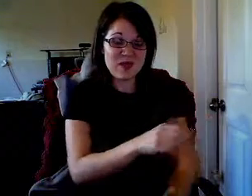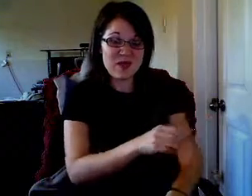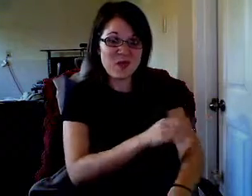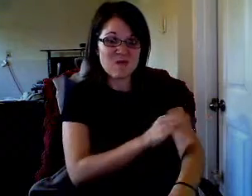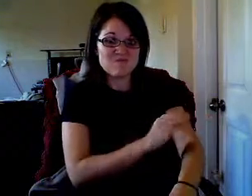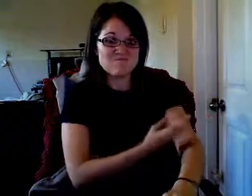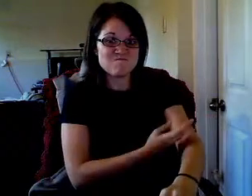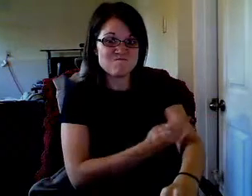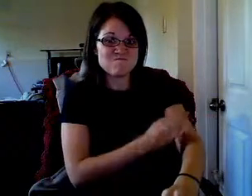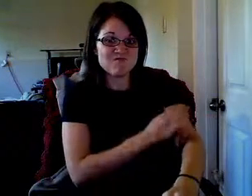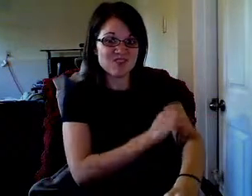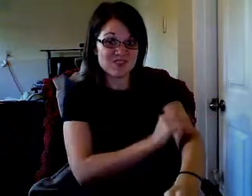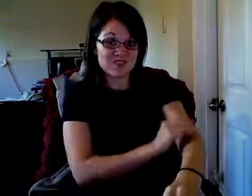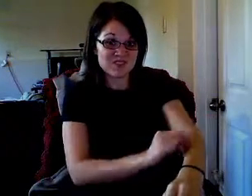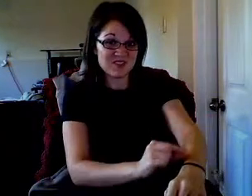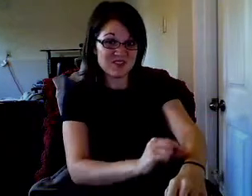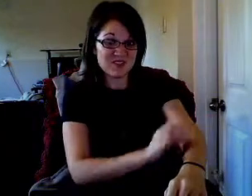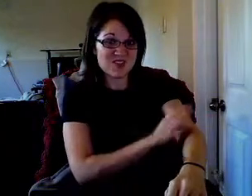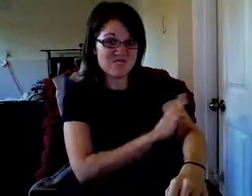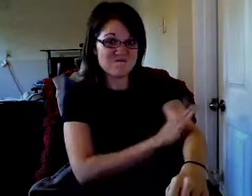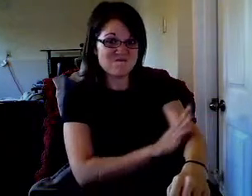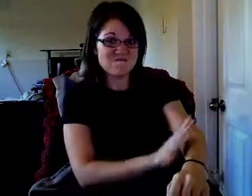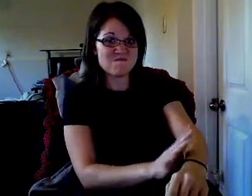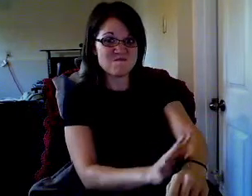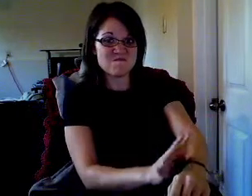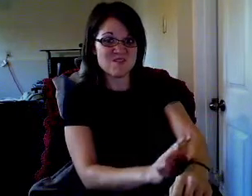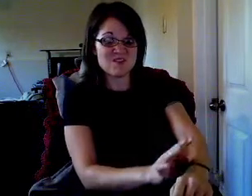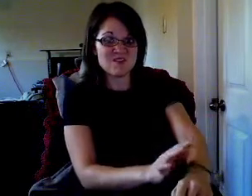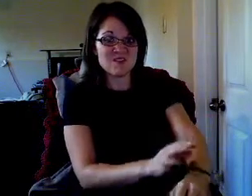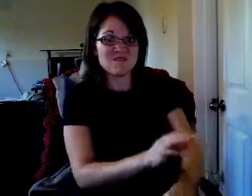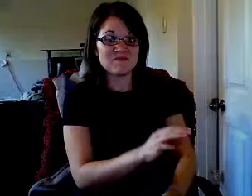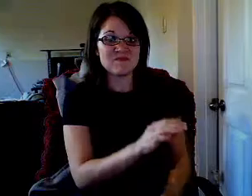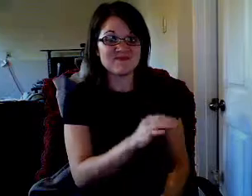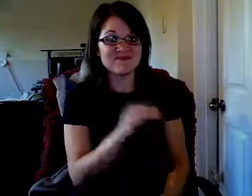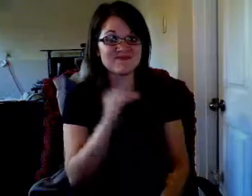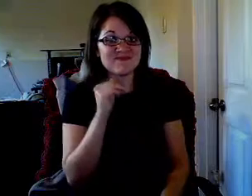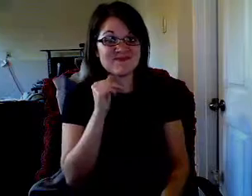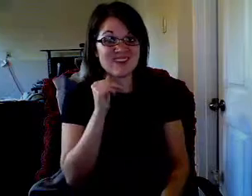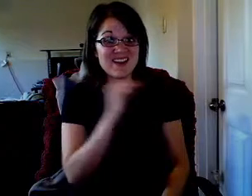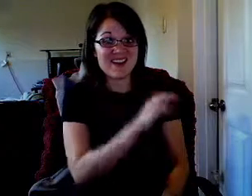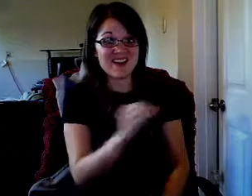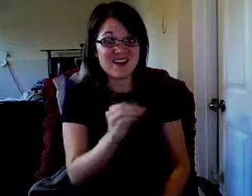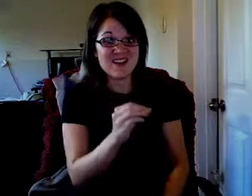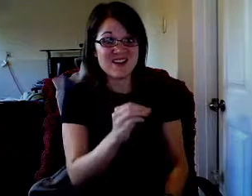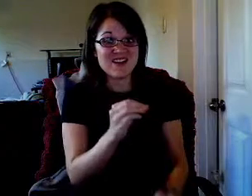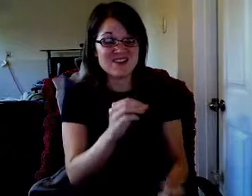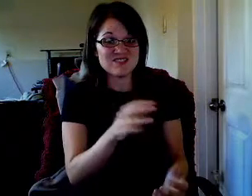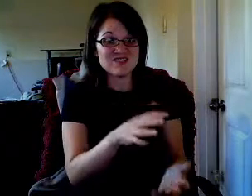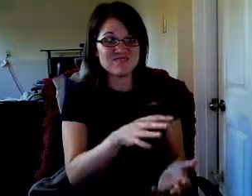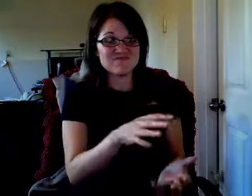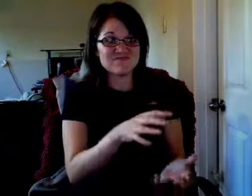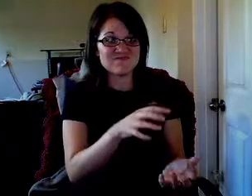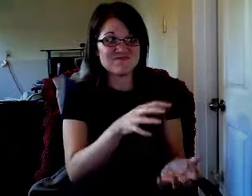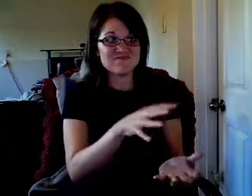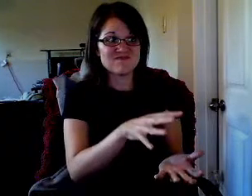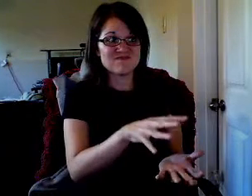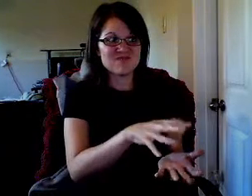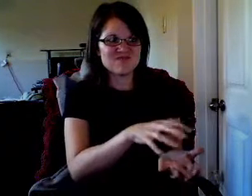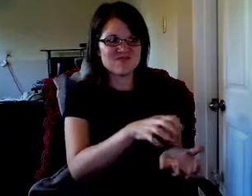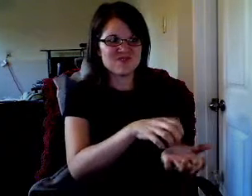metals. Acid rain is much weaker than this, and never acidic enough to burn your skin. Rain is always